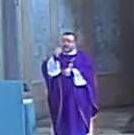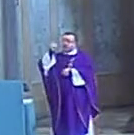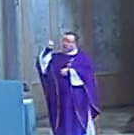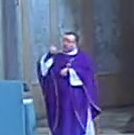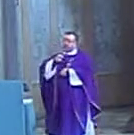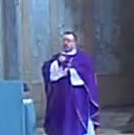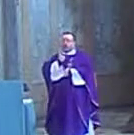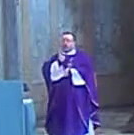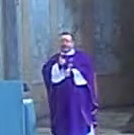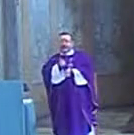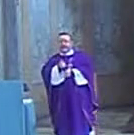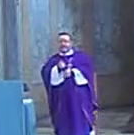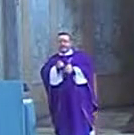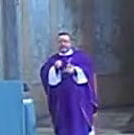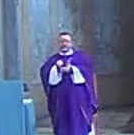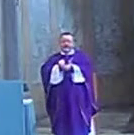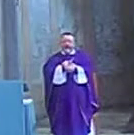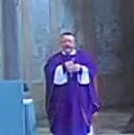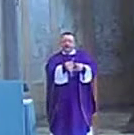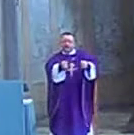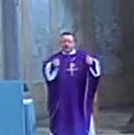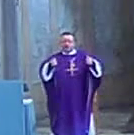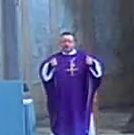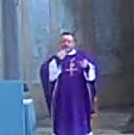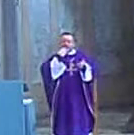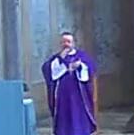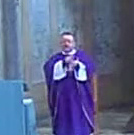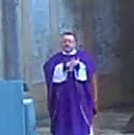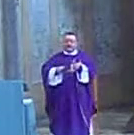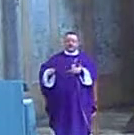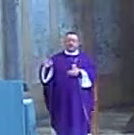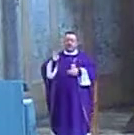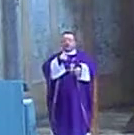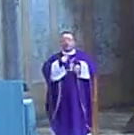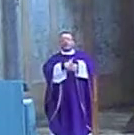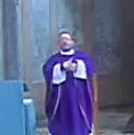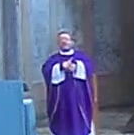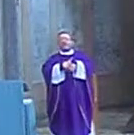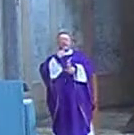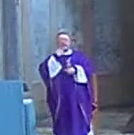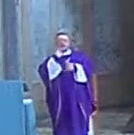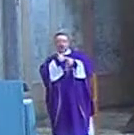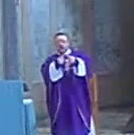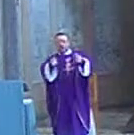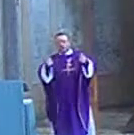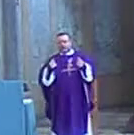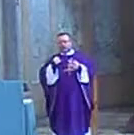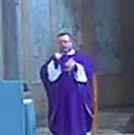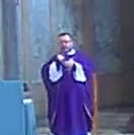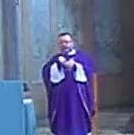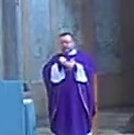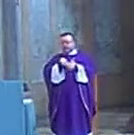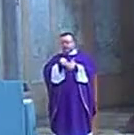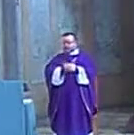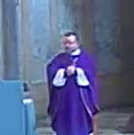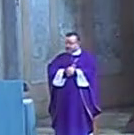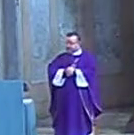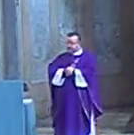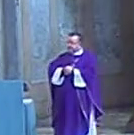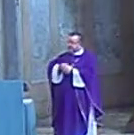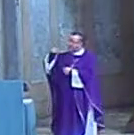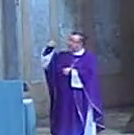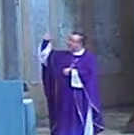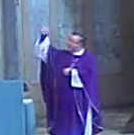ask god again to help us and to forgive us all the kind when we sing